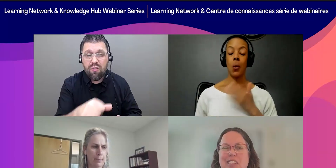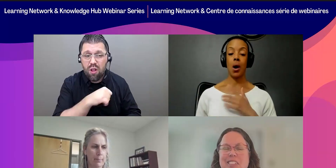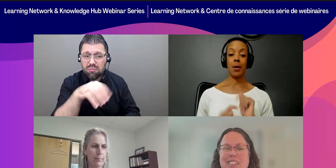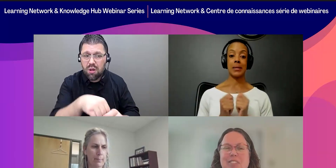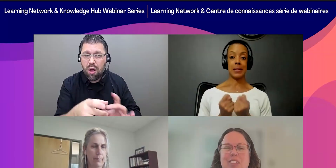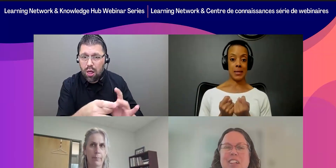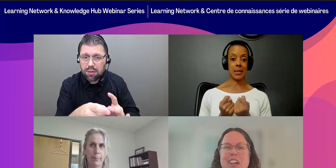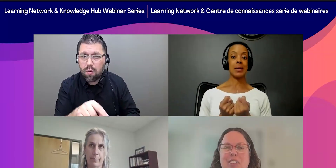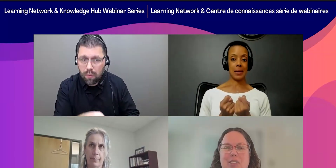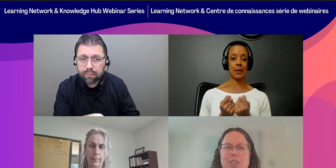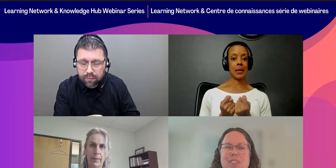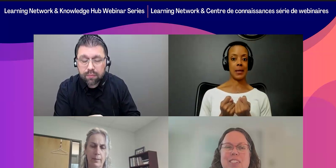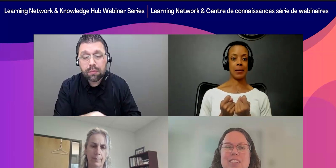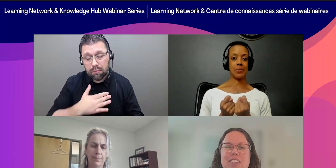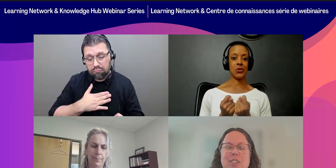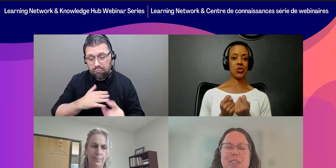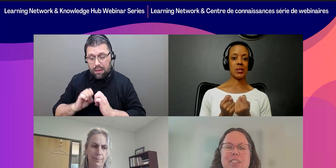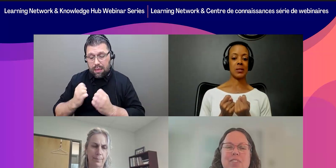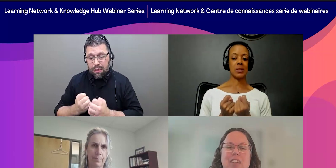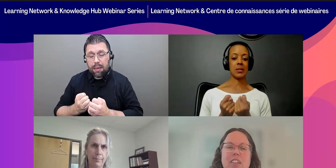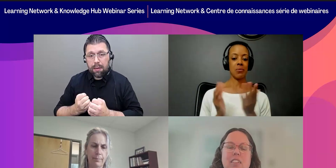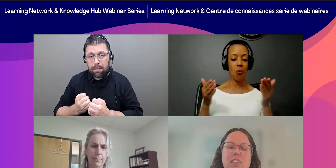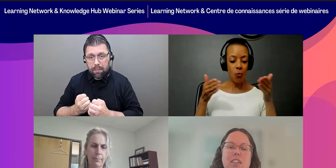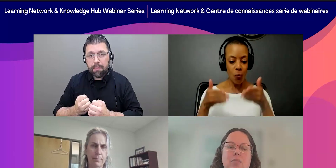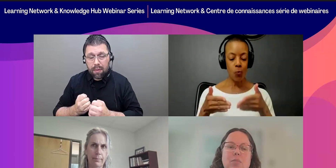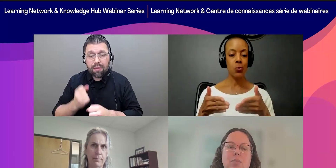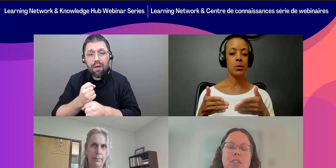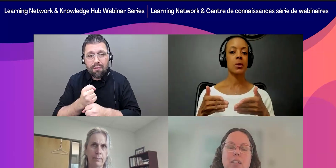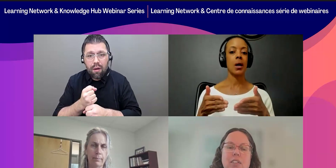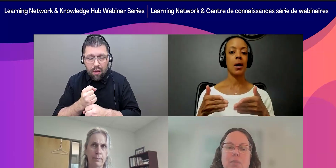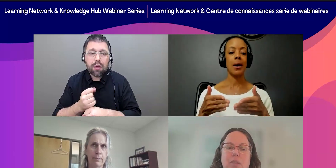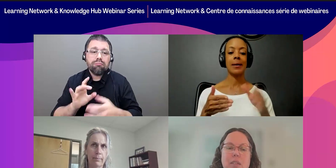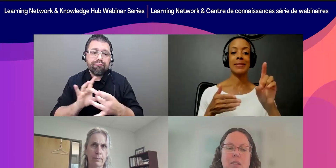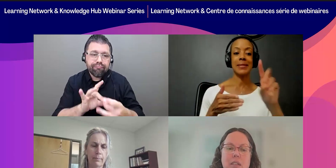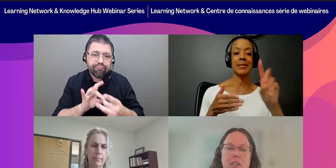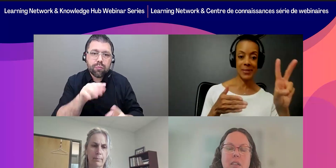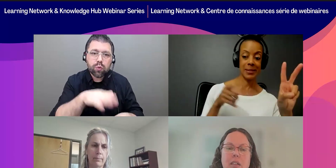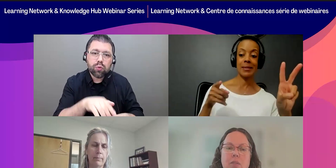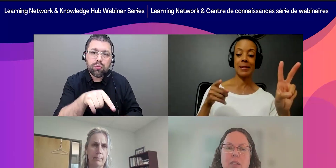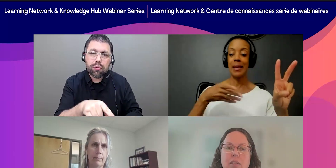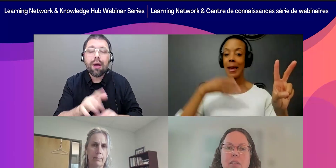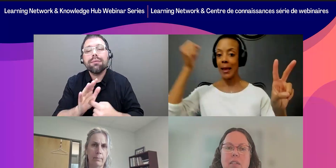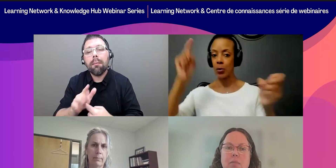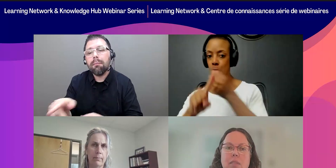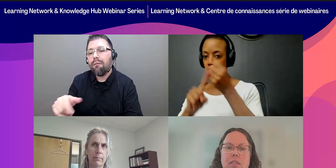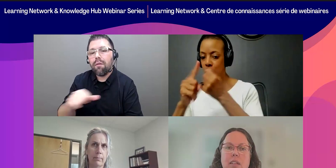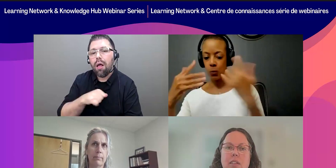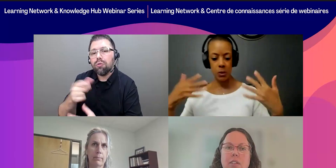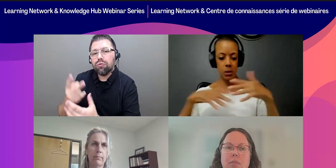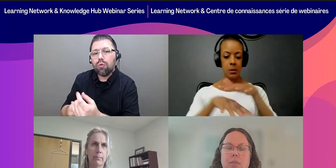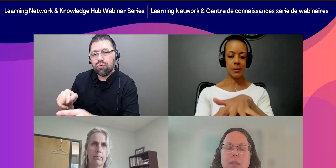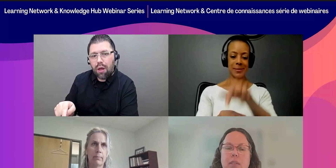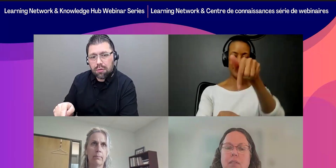those intersections of elder abuse and domestic violence. But yeah, that's basically what